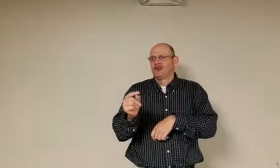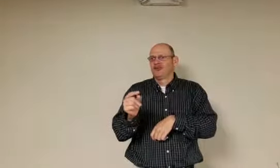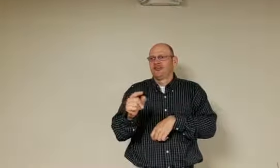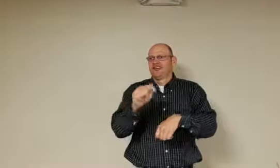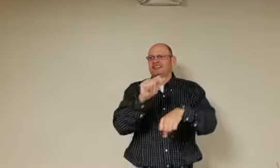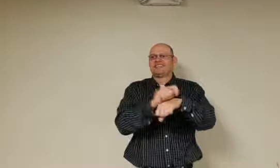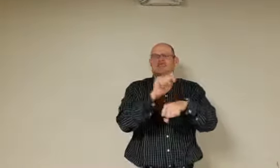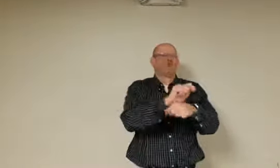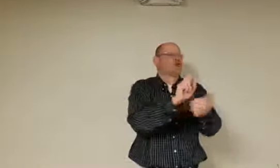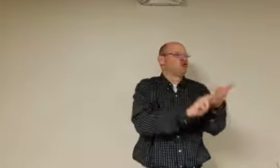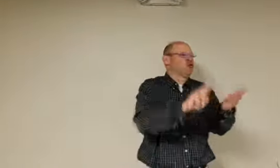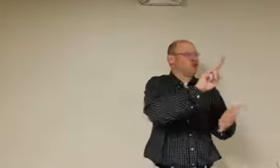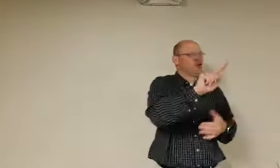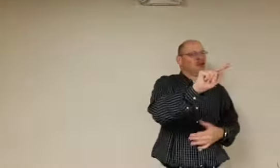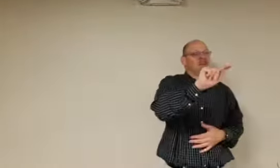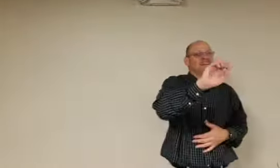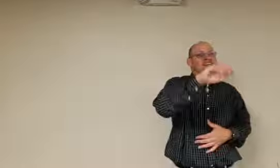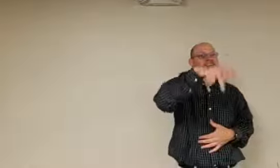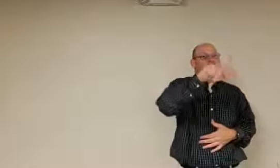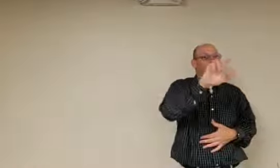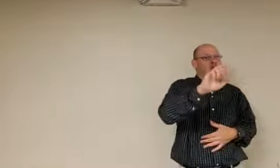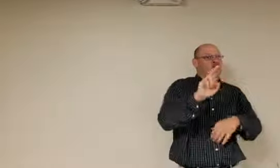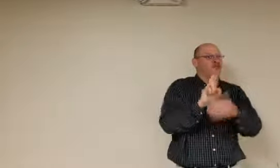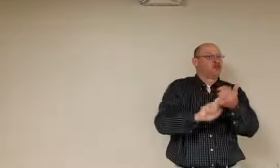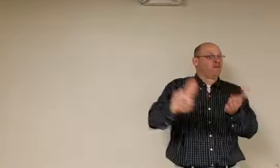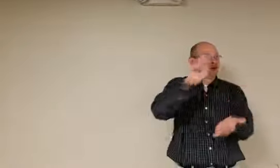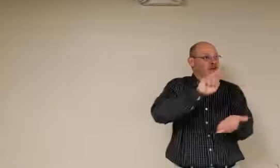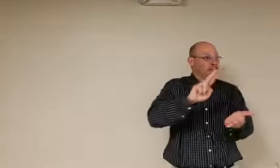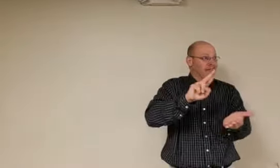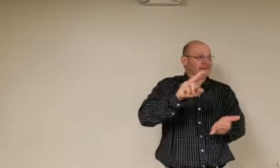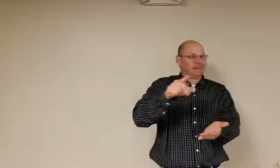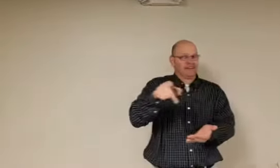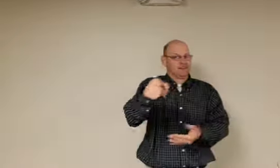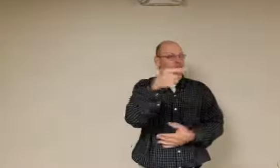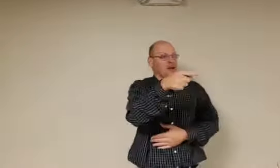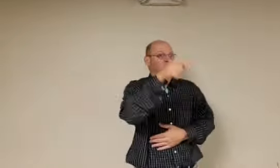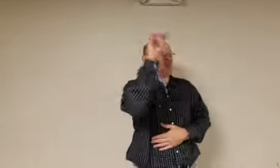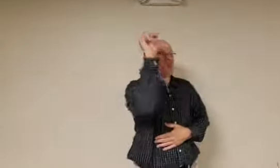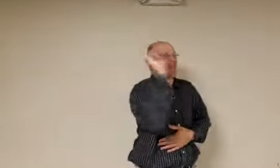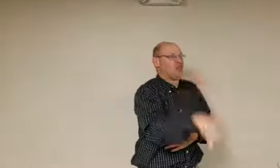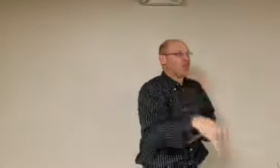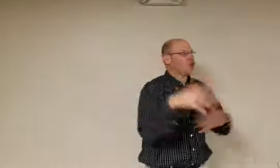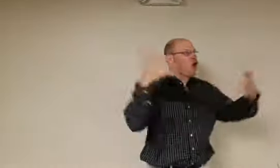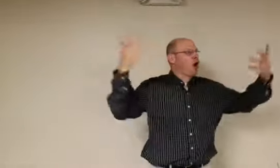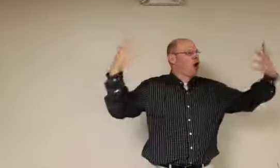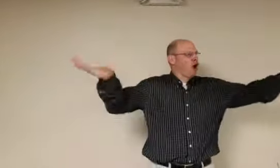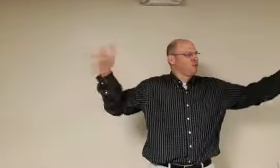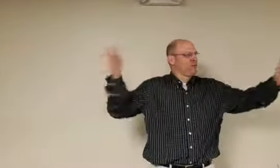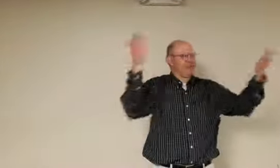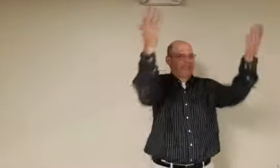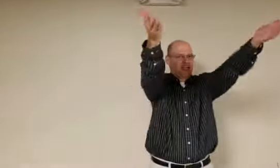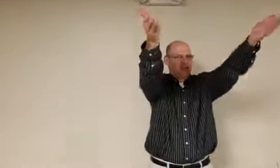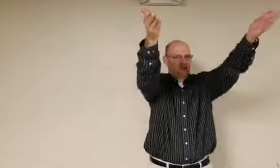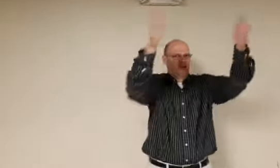Temple University. Temple University. You Google it, Temple University. They are